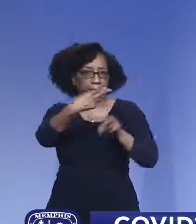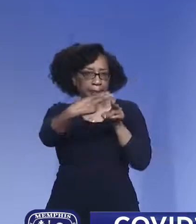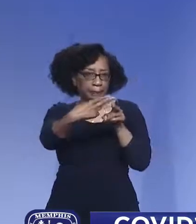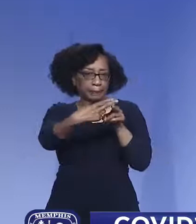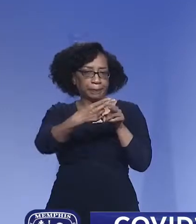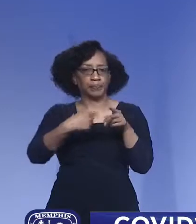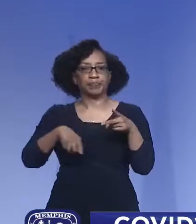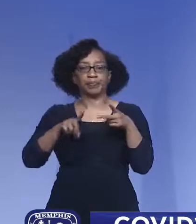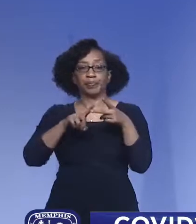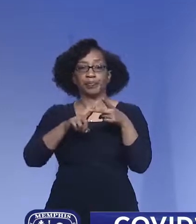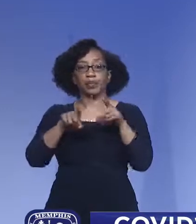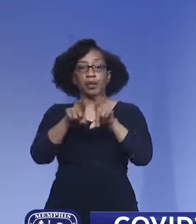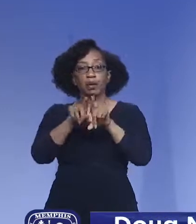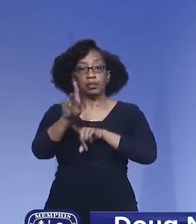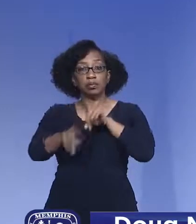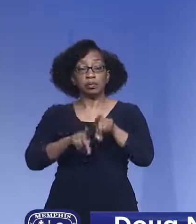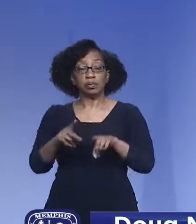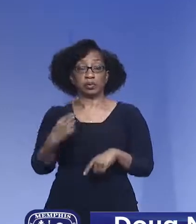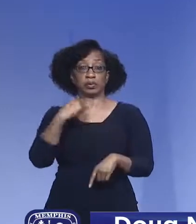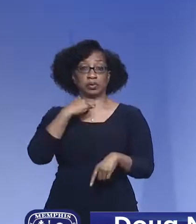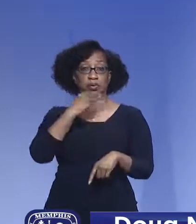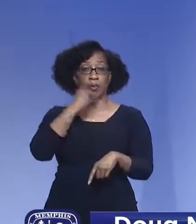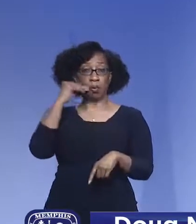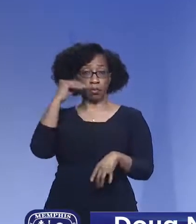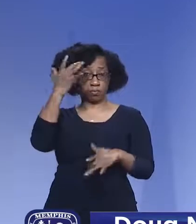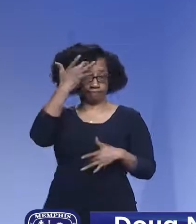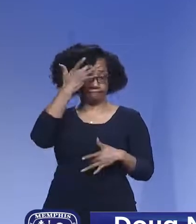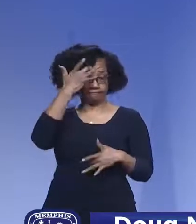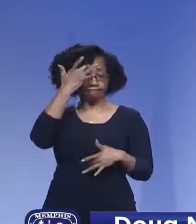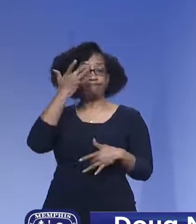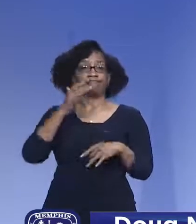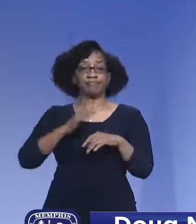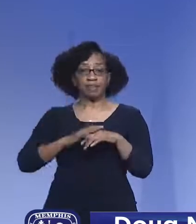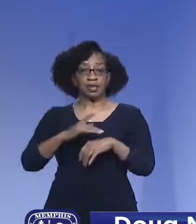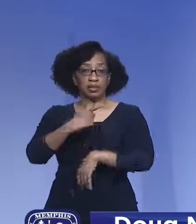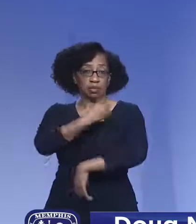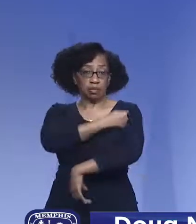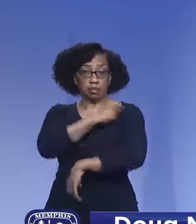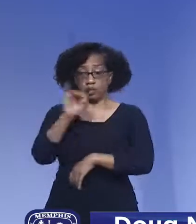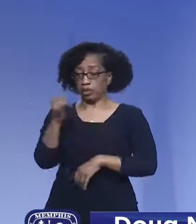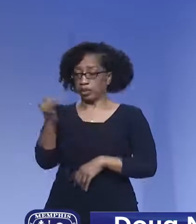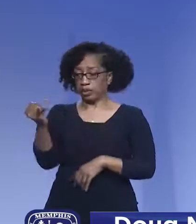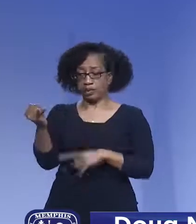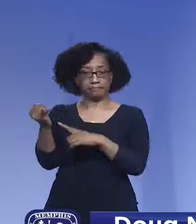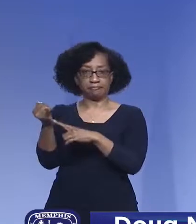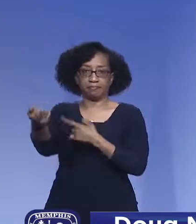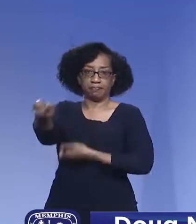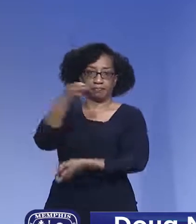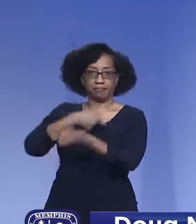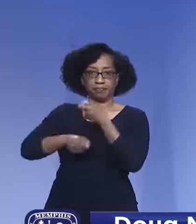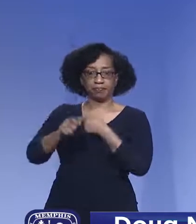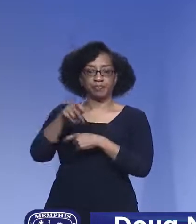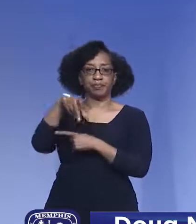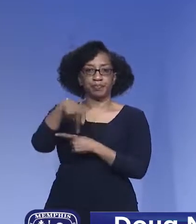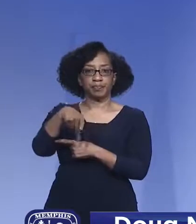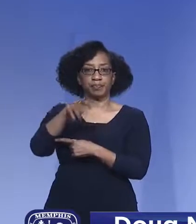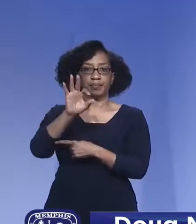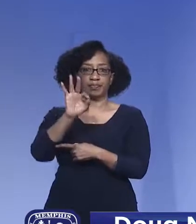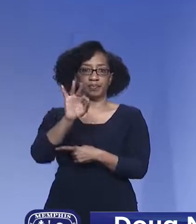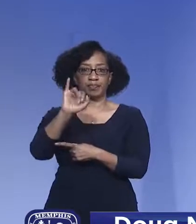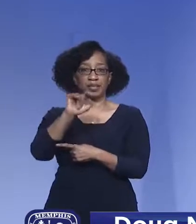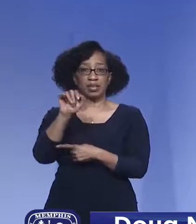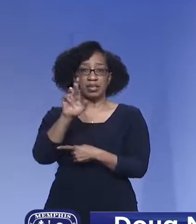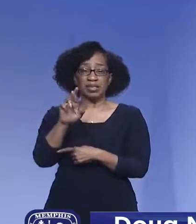homeless and homebound operations, and again, we have simply substituted the Pfizer vaccine for the J&J vaccine. A little tougher to